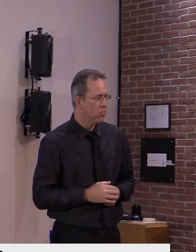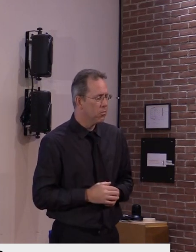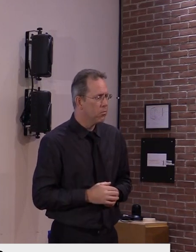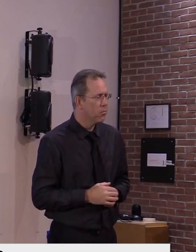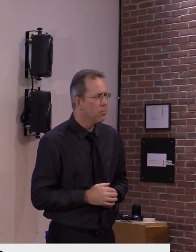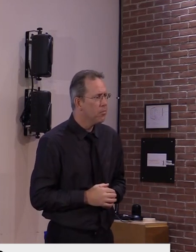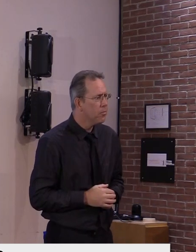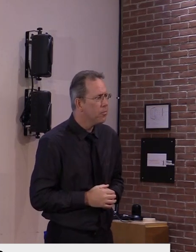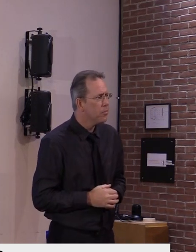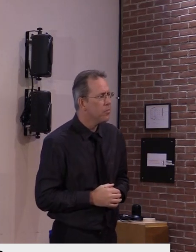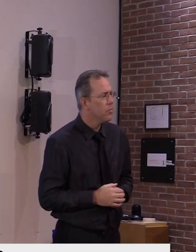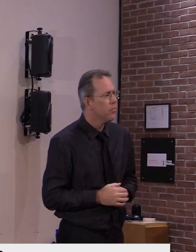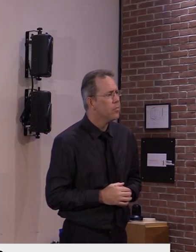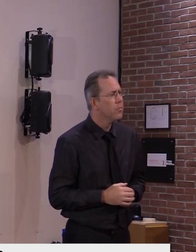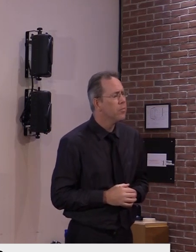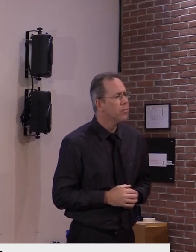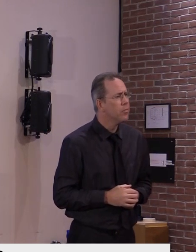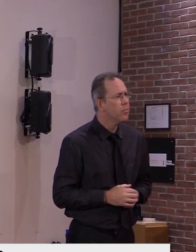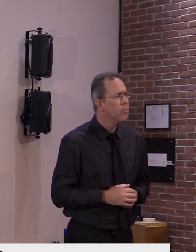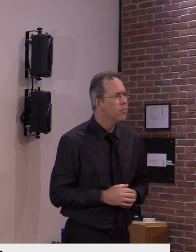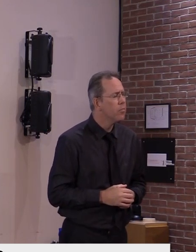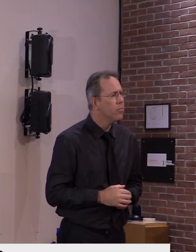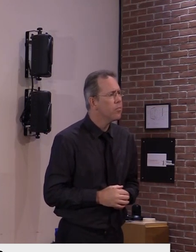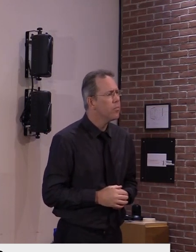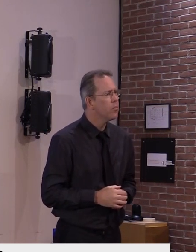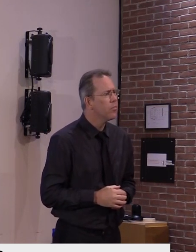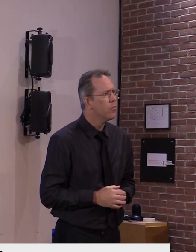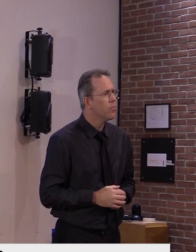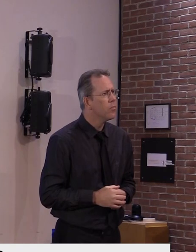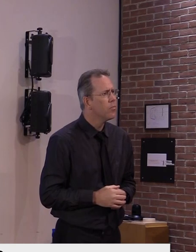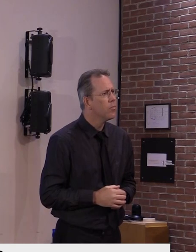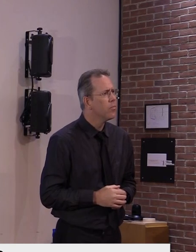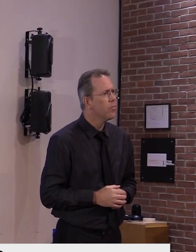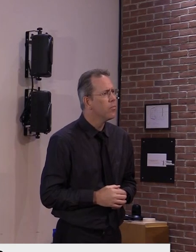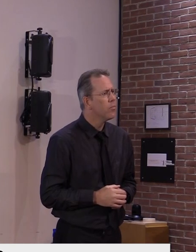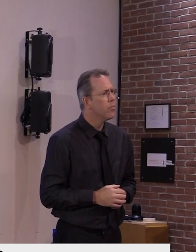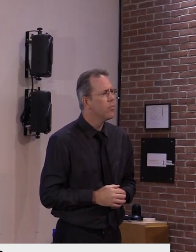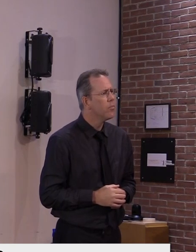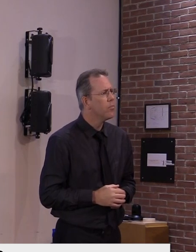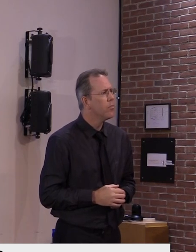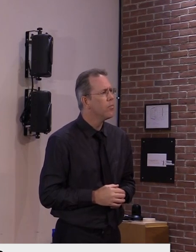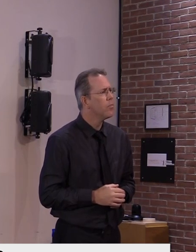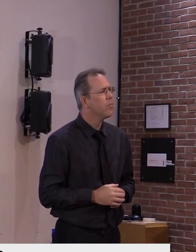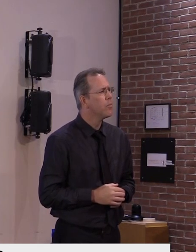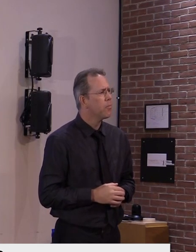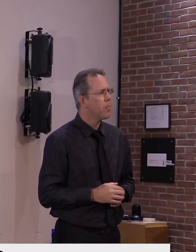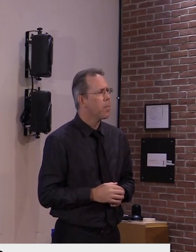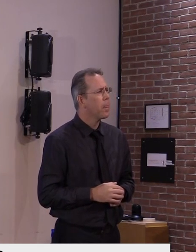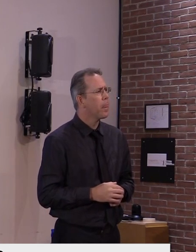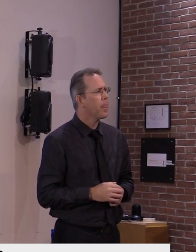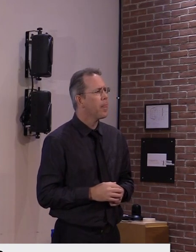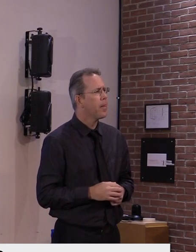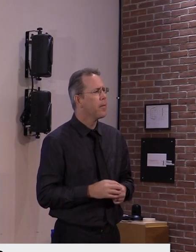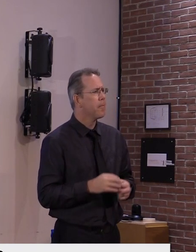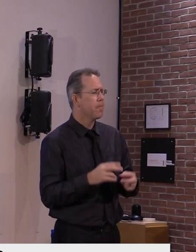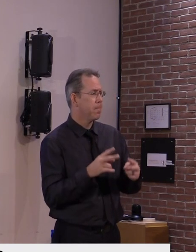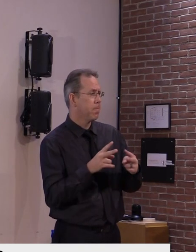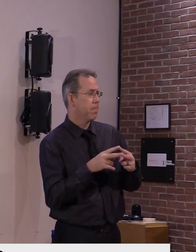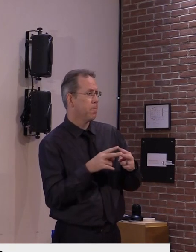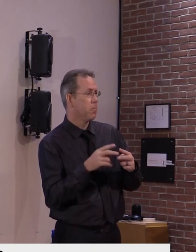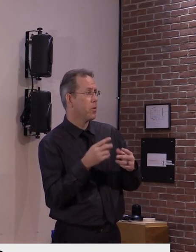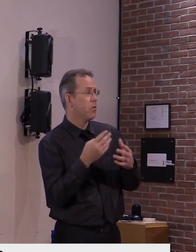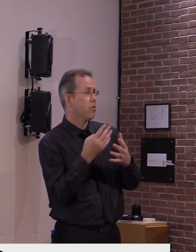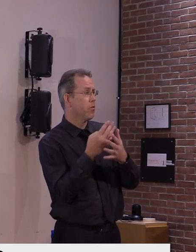Two paths here. One is relative to the health and safety assessments. Those have been put out to